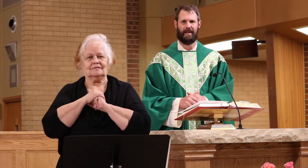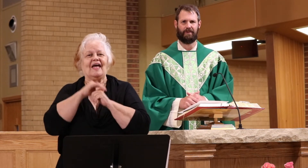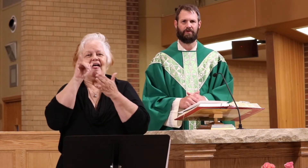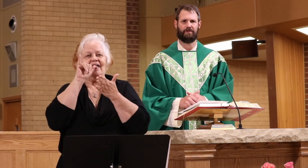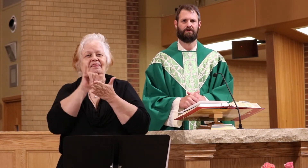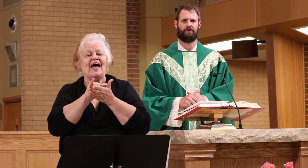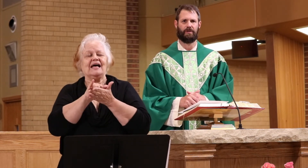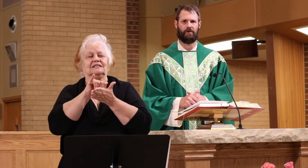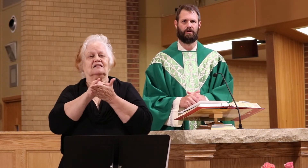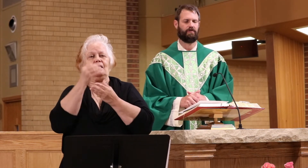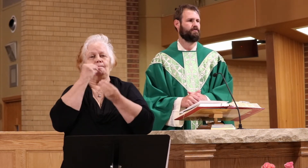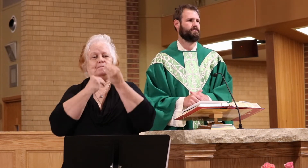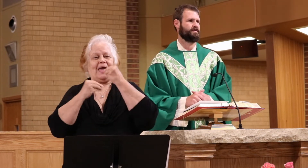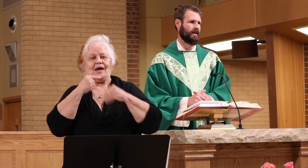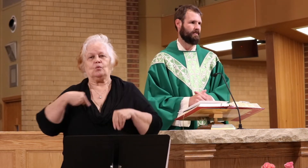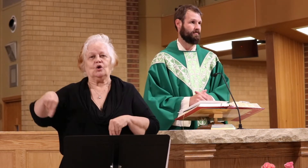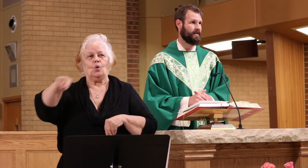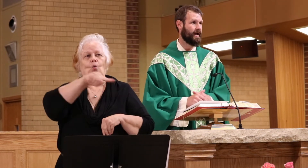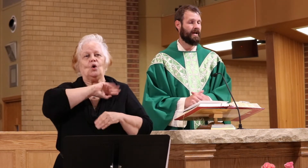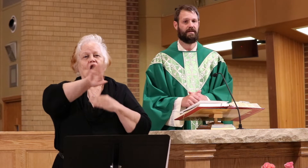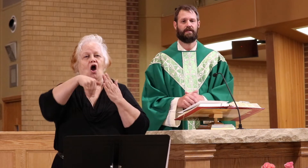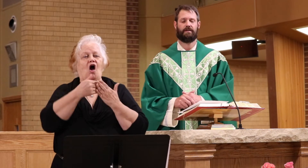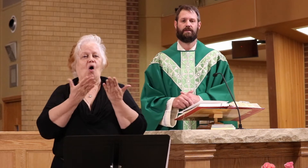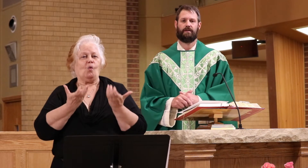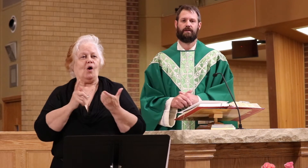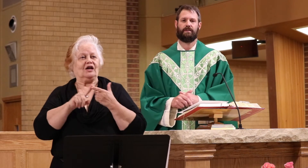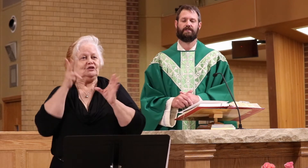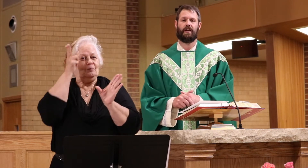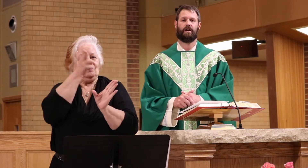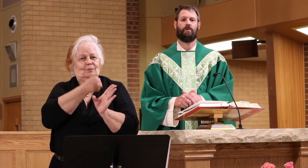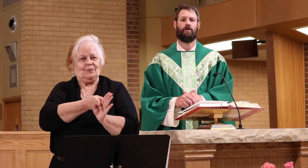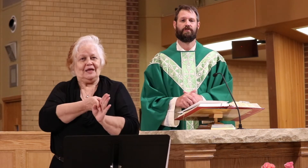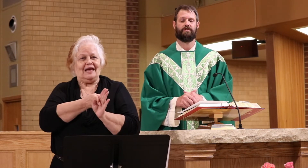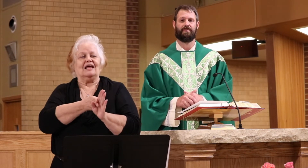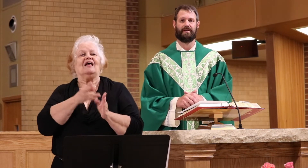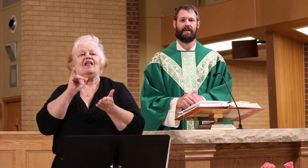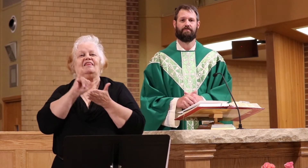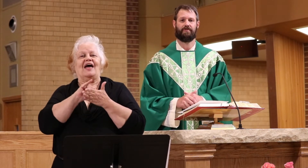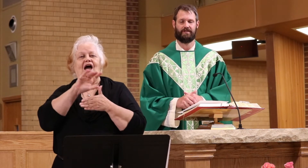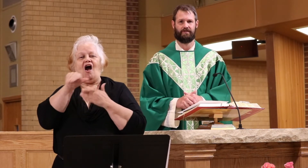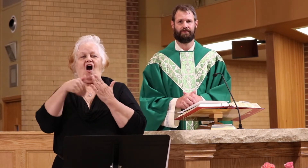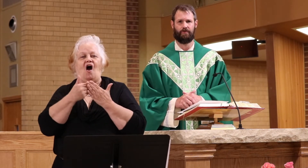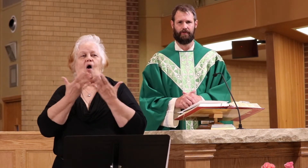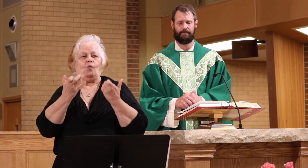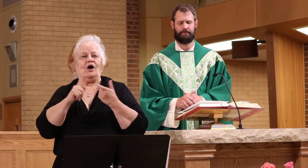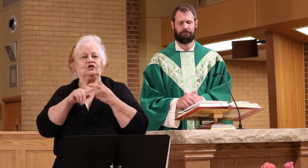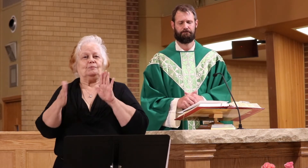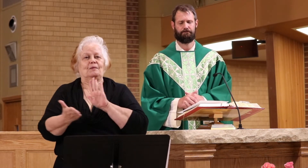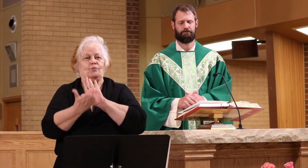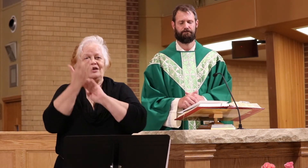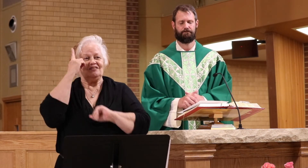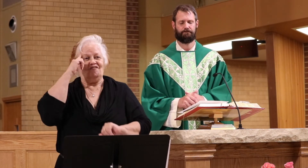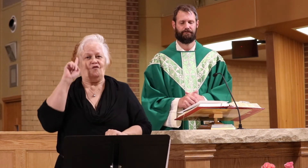That's the banquet we all desire to be at and desire all to be present for.